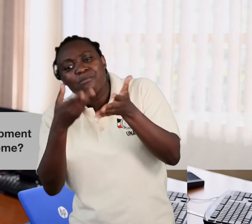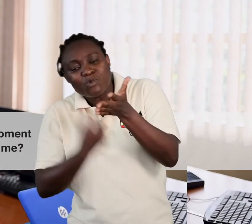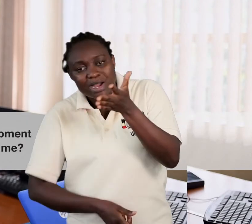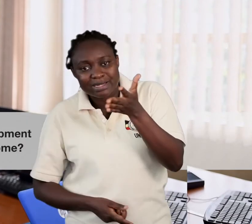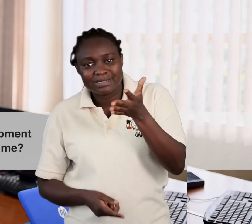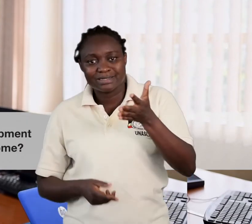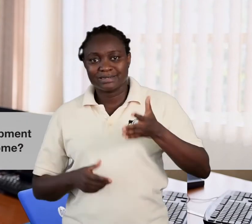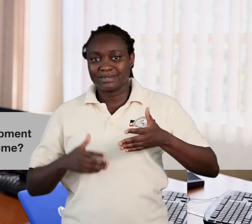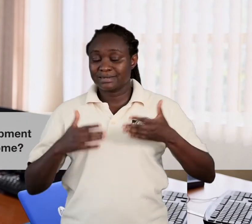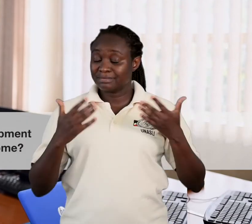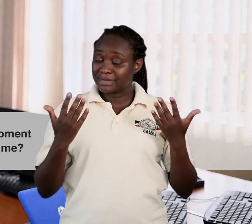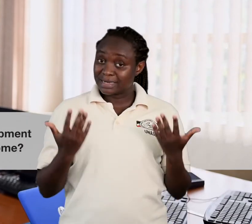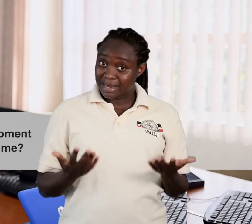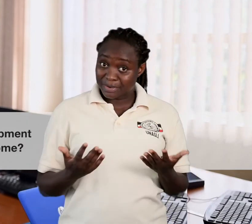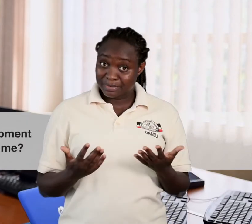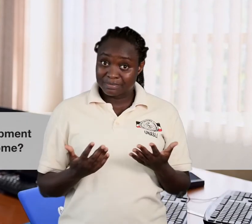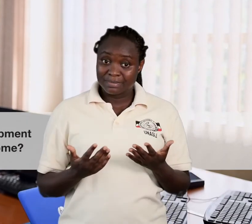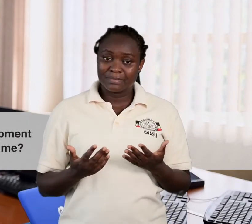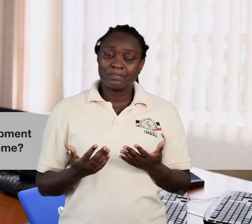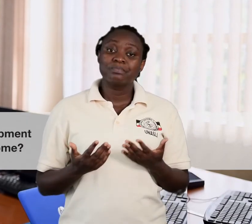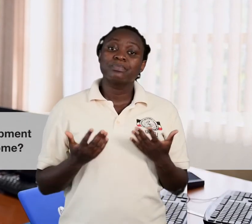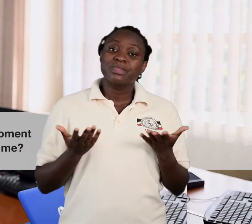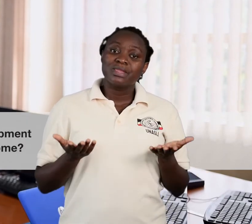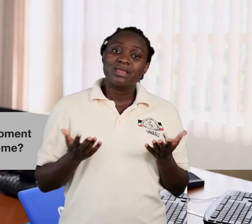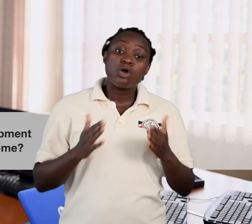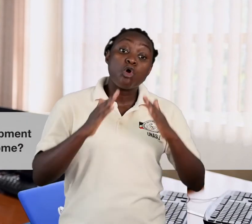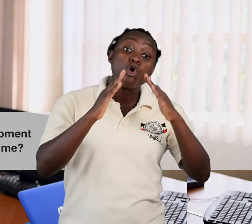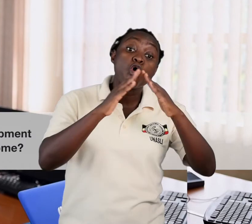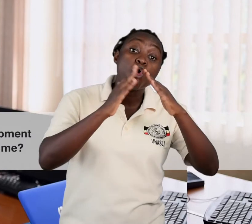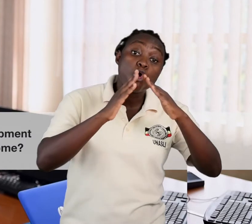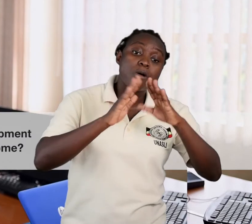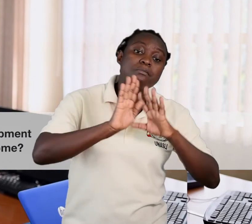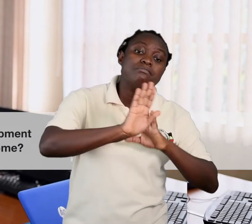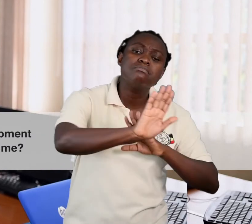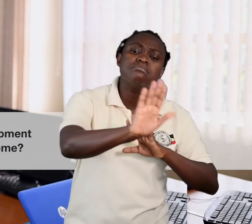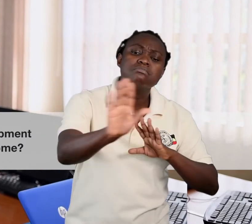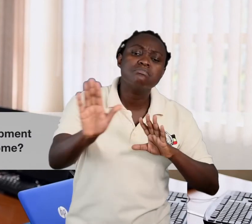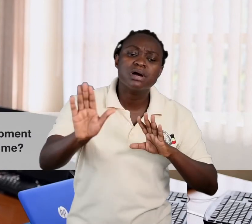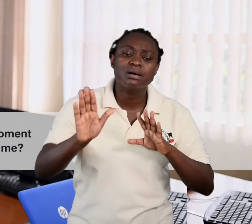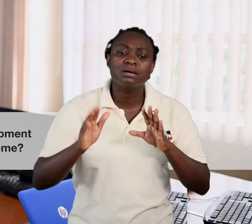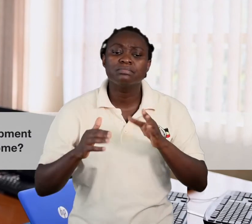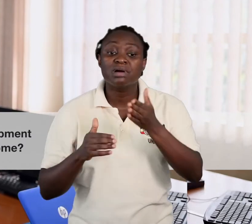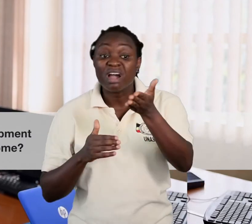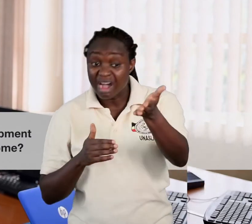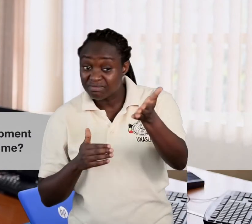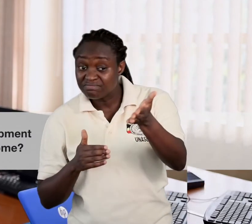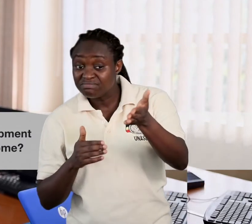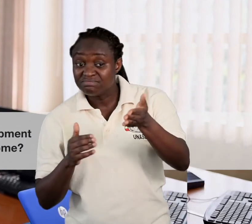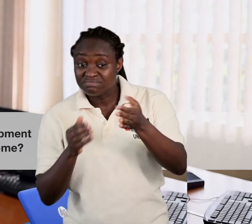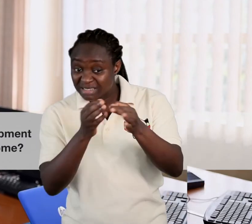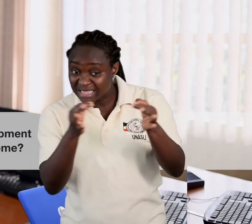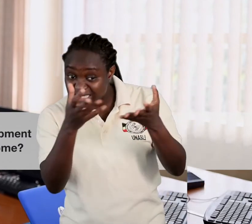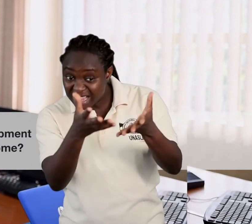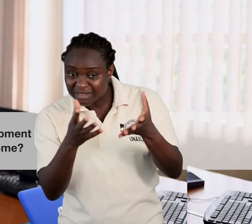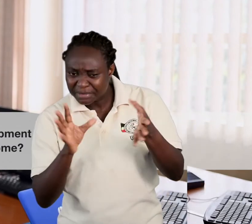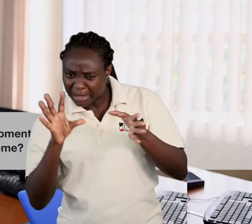are there domestic equipment in the home that were made using the knowledge of physics?